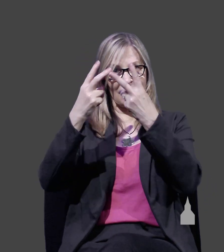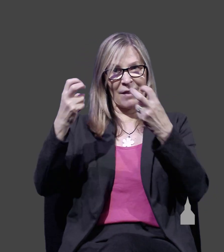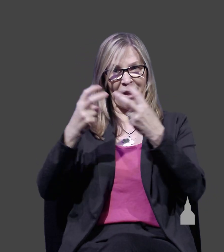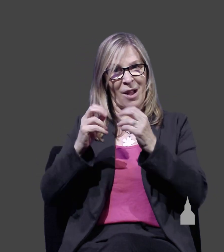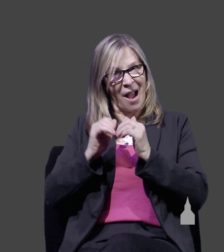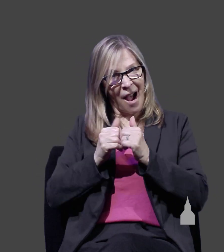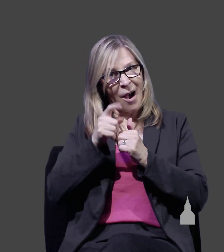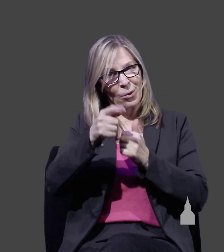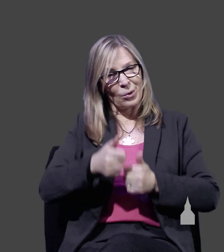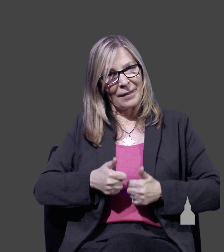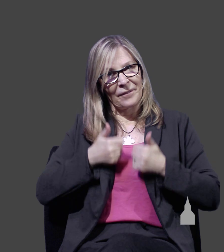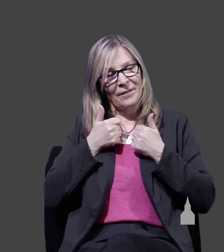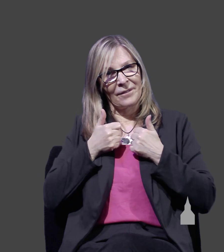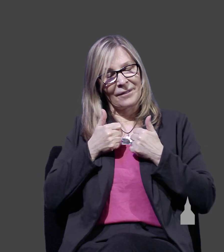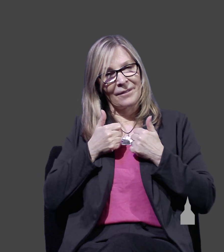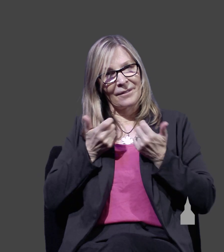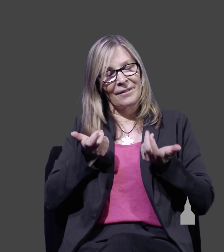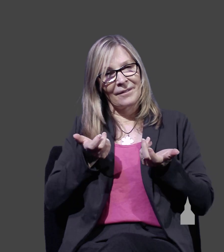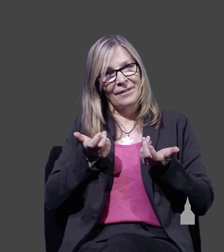how you live.